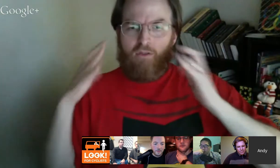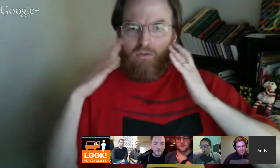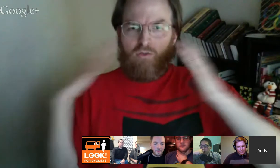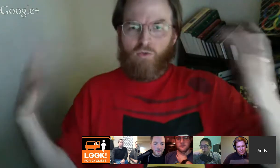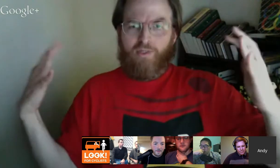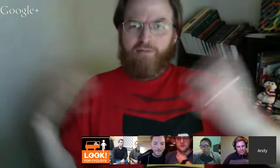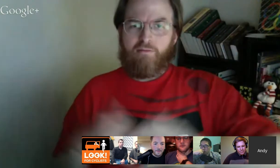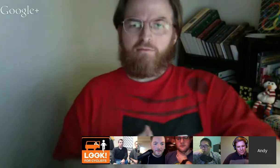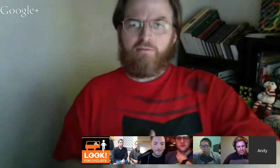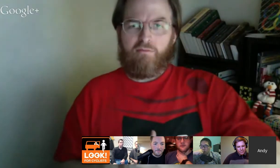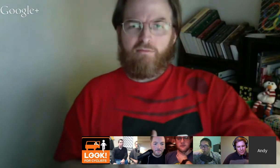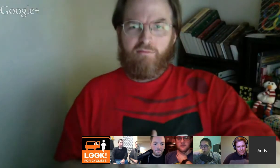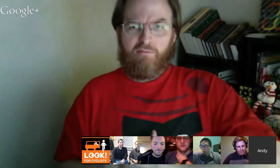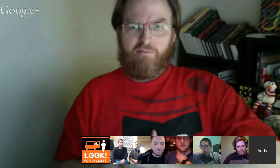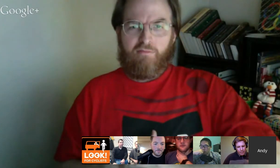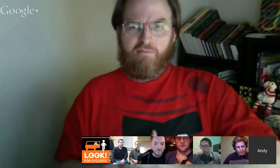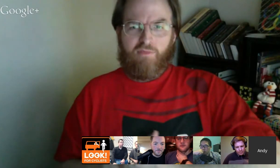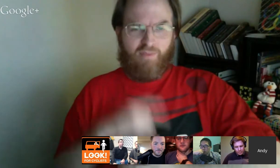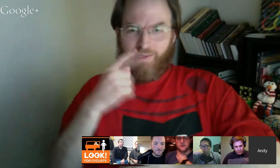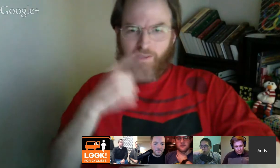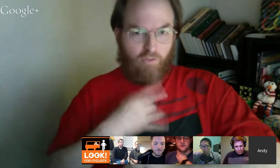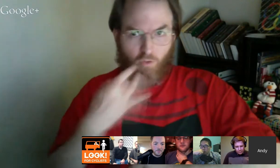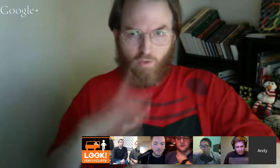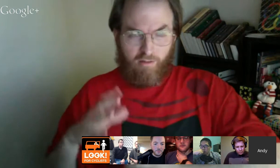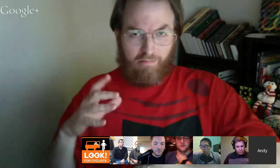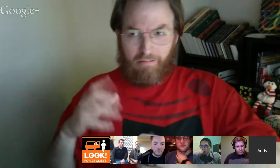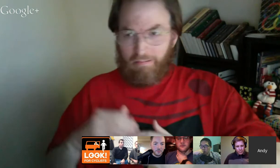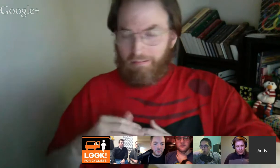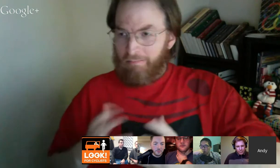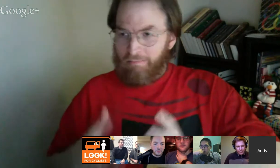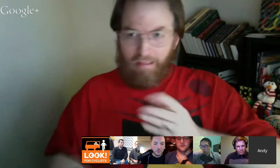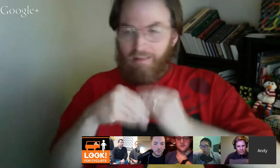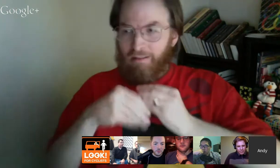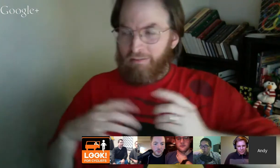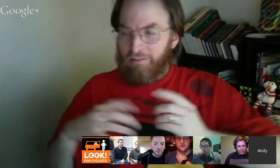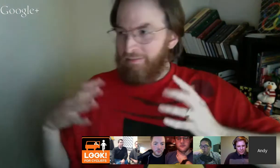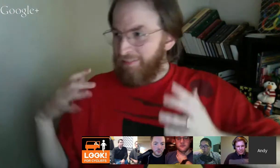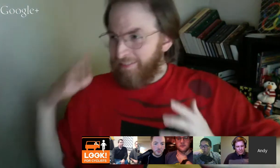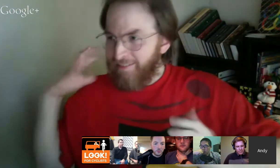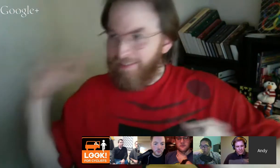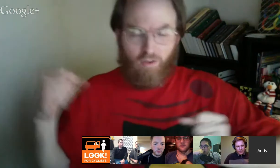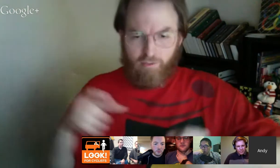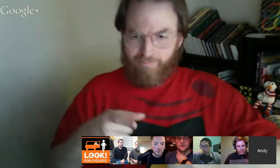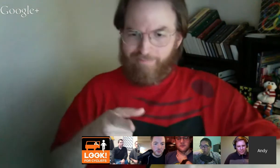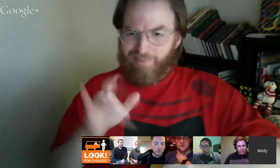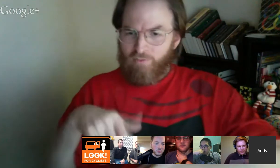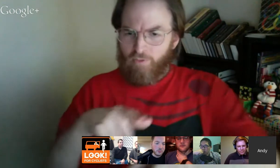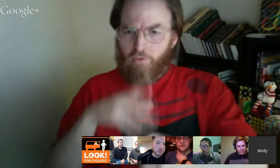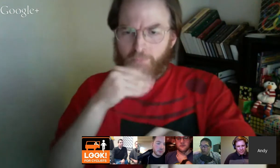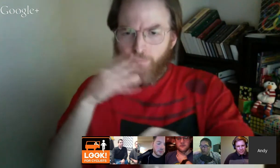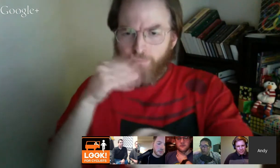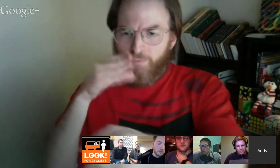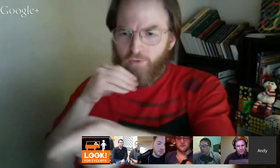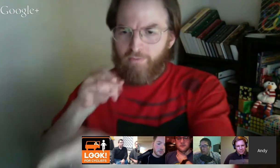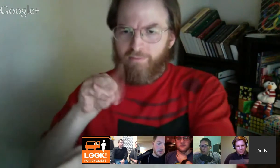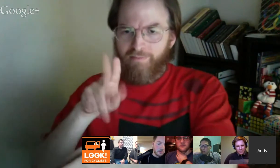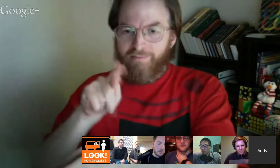having all sorts of colors is really visual noise to us. We don't like that. You know, and